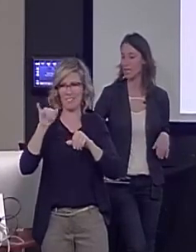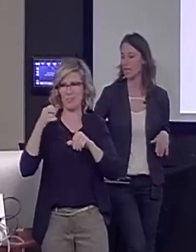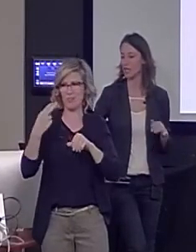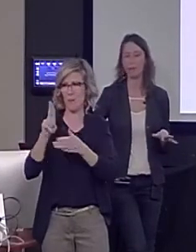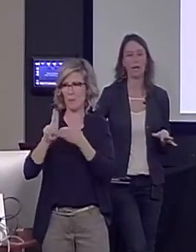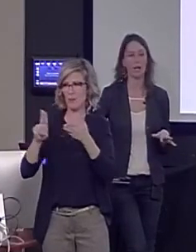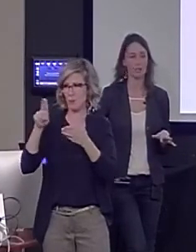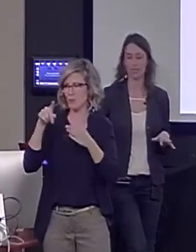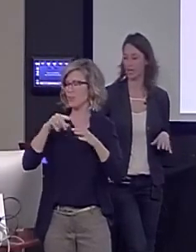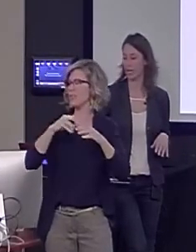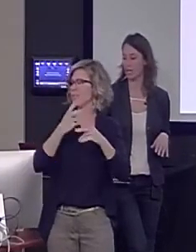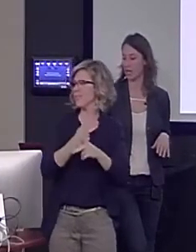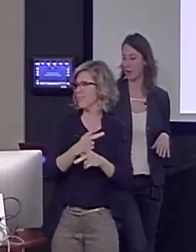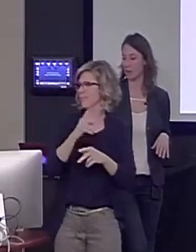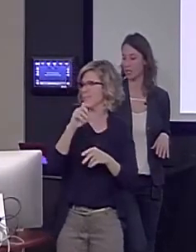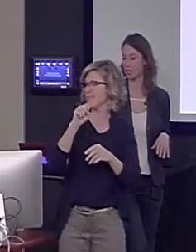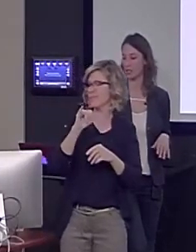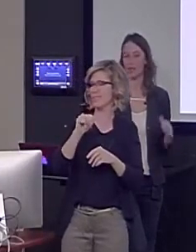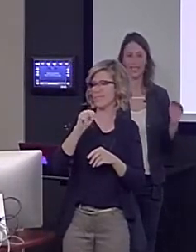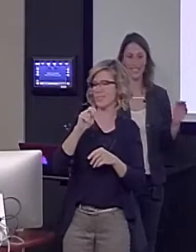work. And Shipra Khanjilia